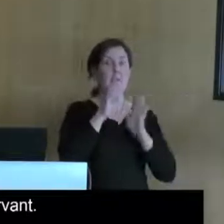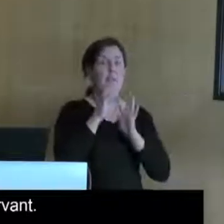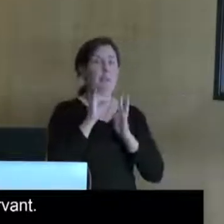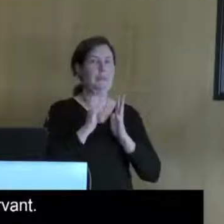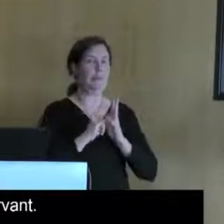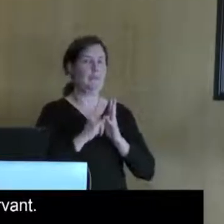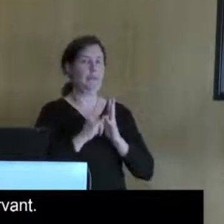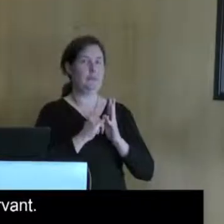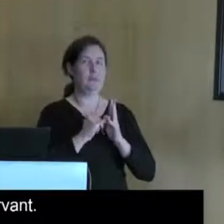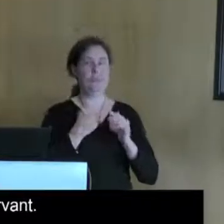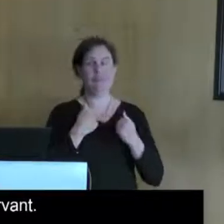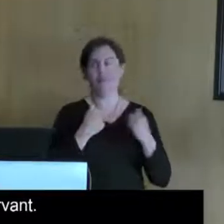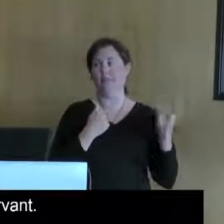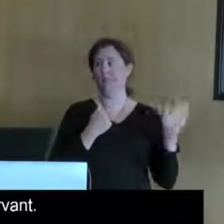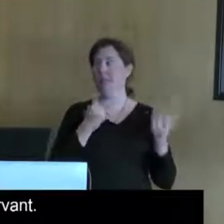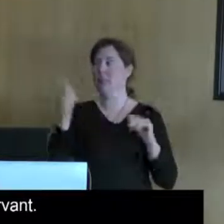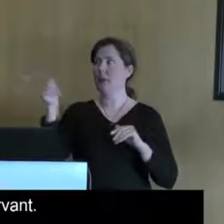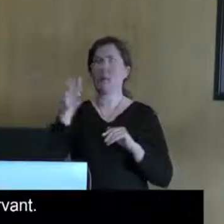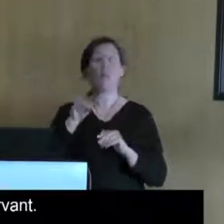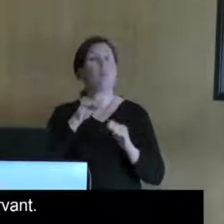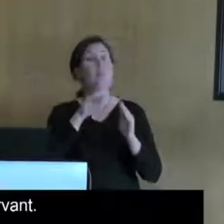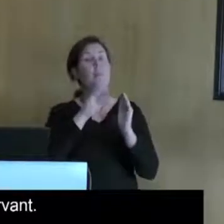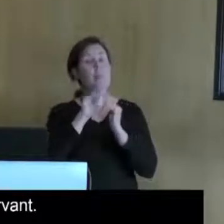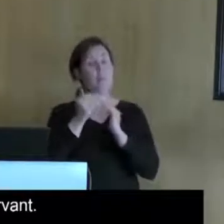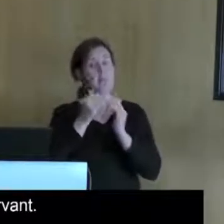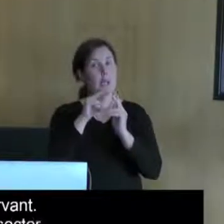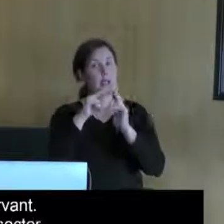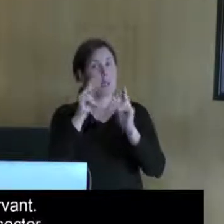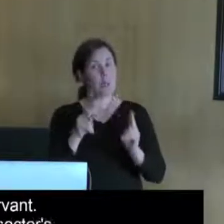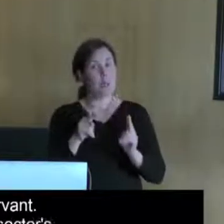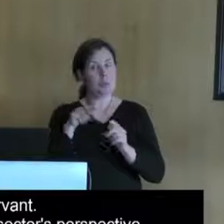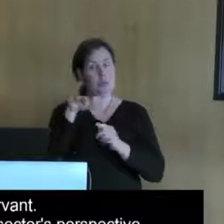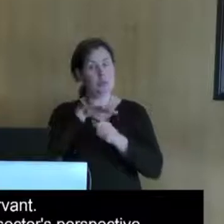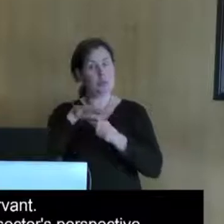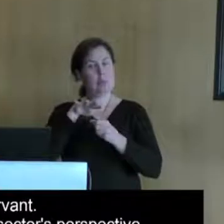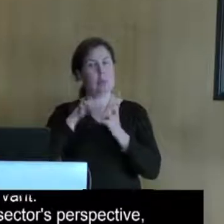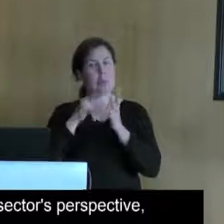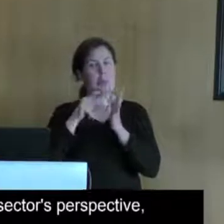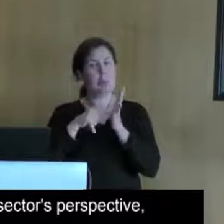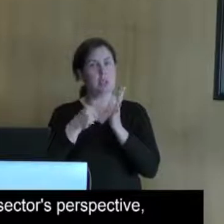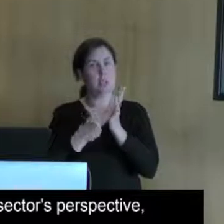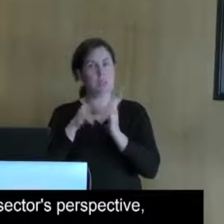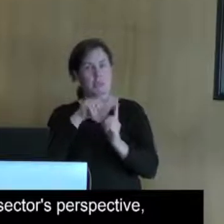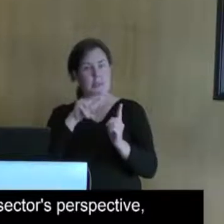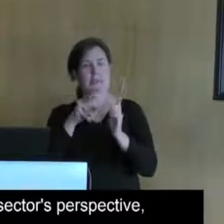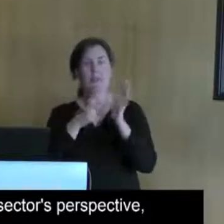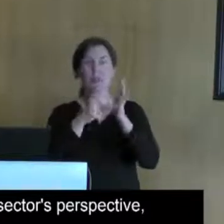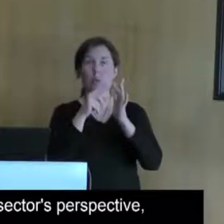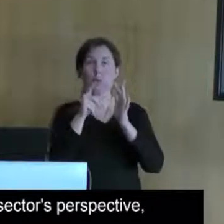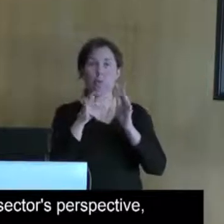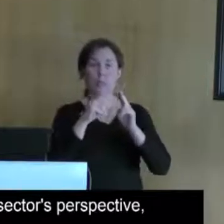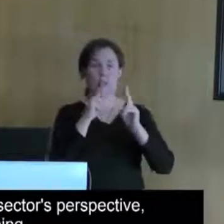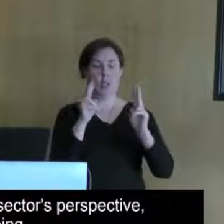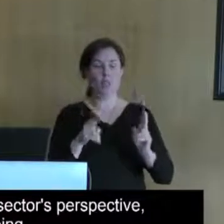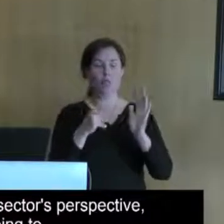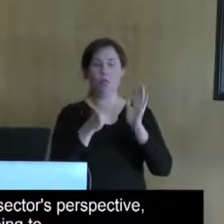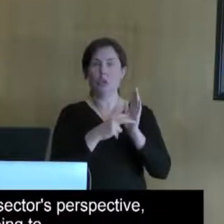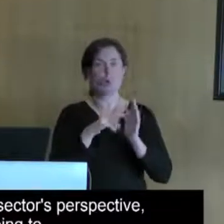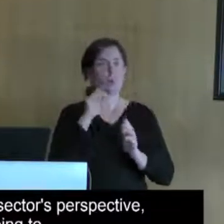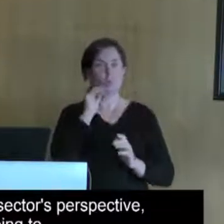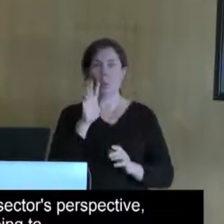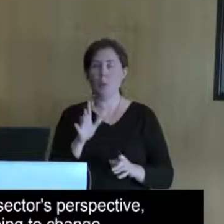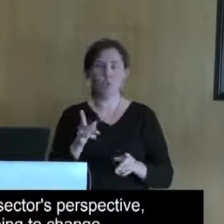Well, perhaps I should answer that question. This is fantastic. He answers the political controversial things. I'm the public